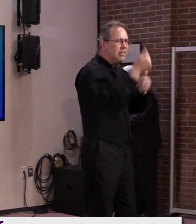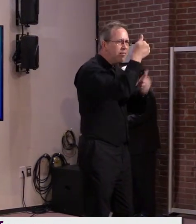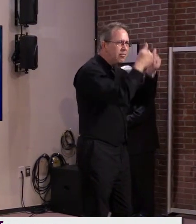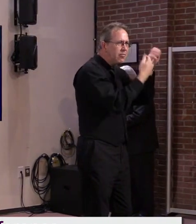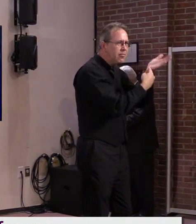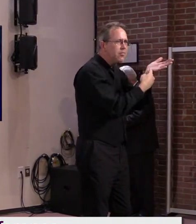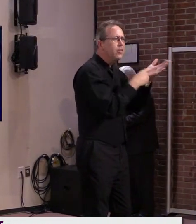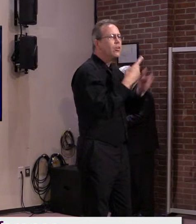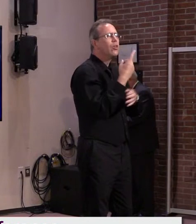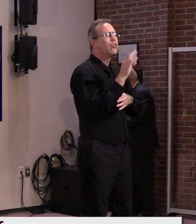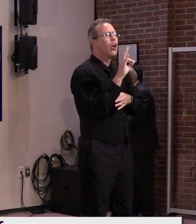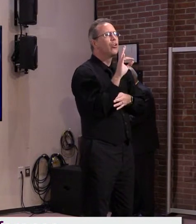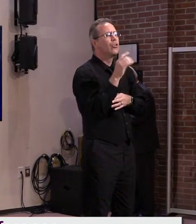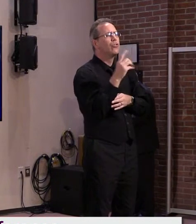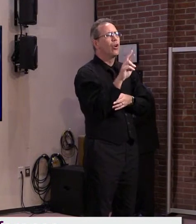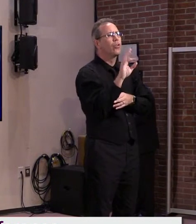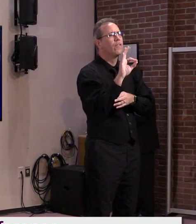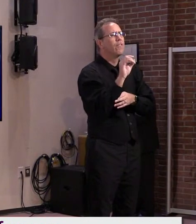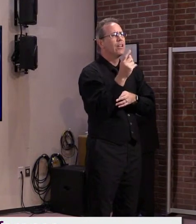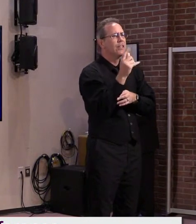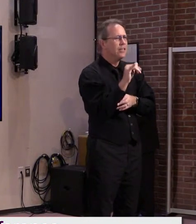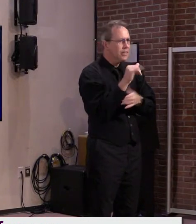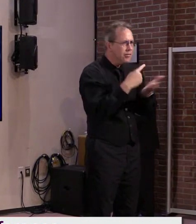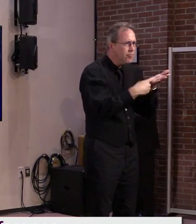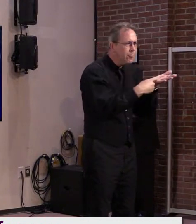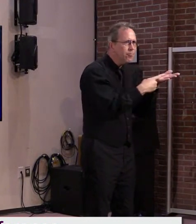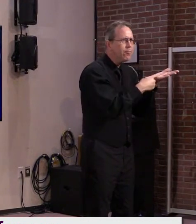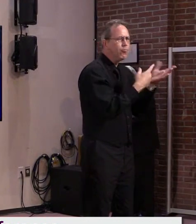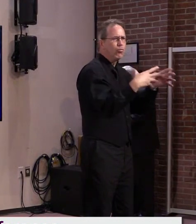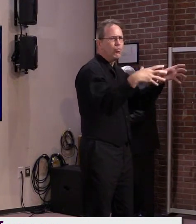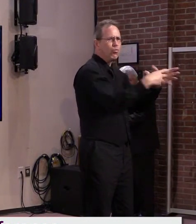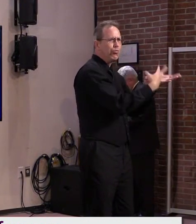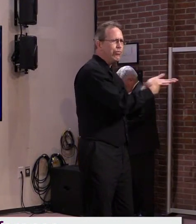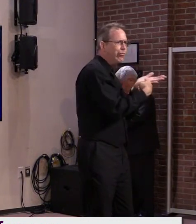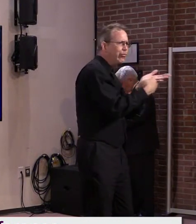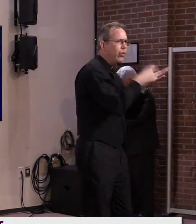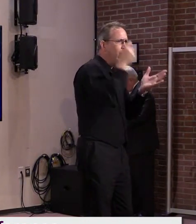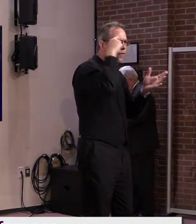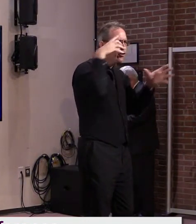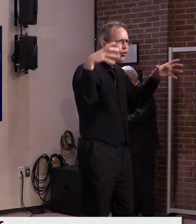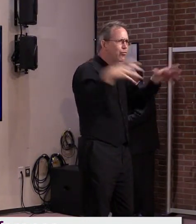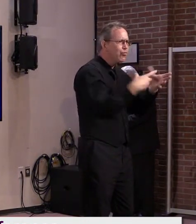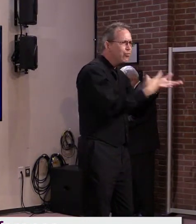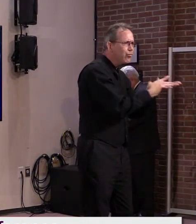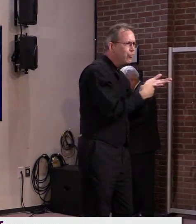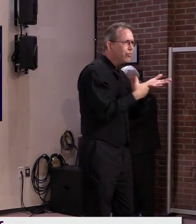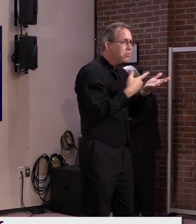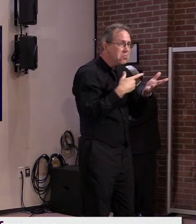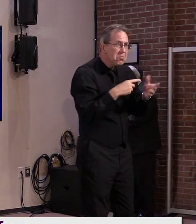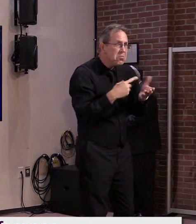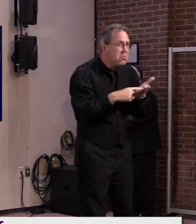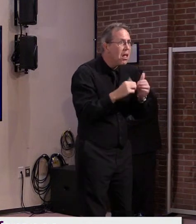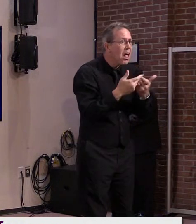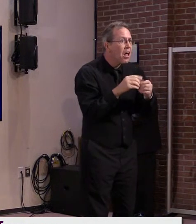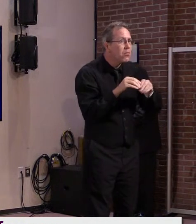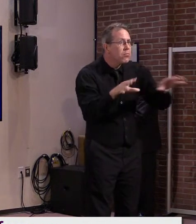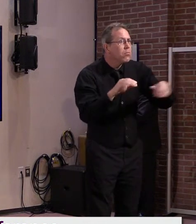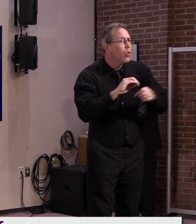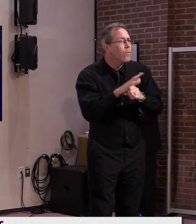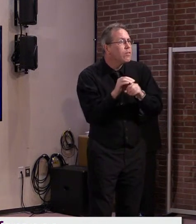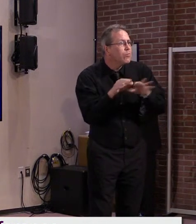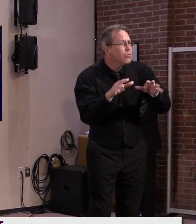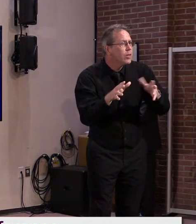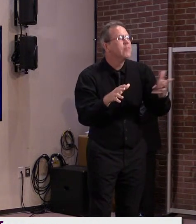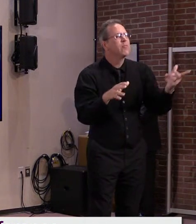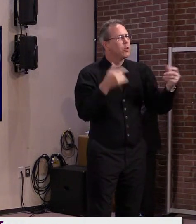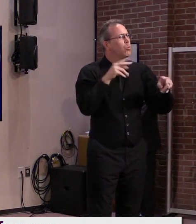House officials. We heard an update on the booster rollout, which they feel is going well. Dr. Fauci discussed